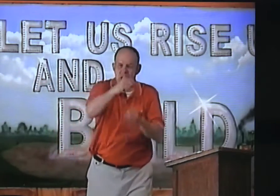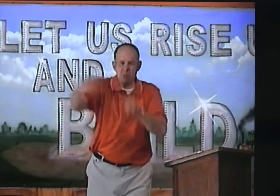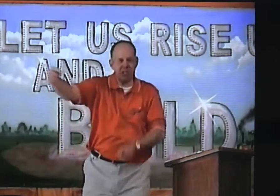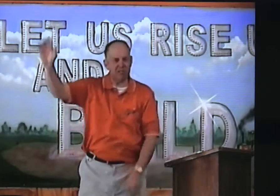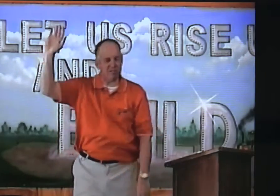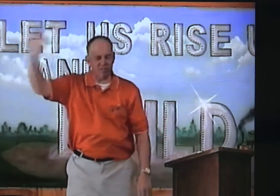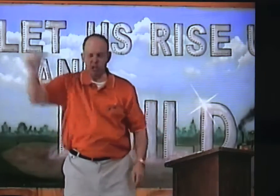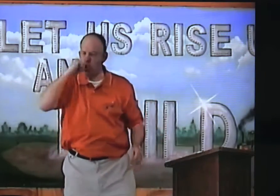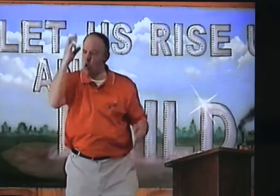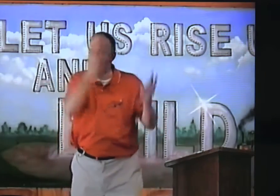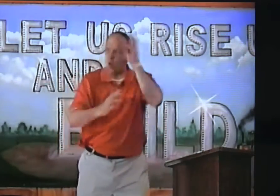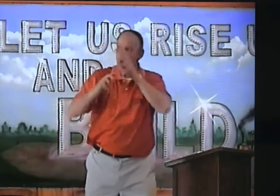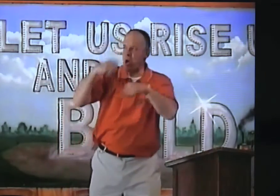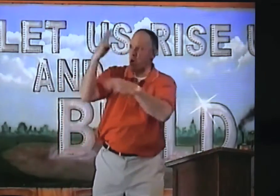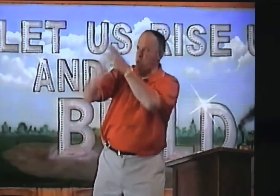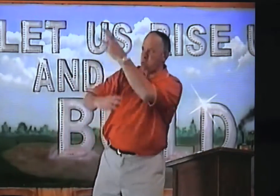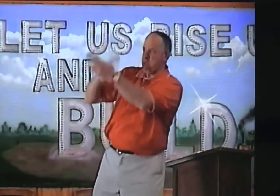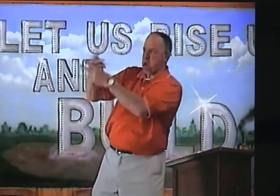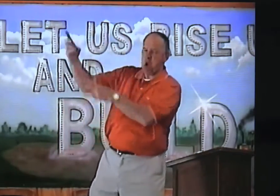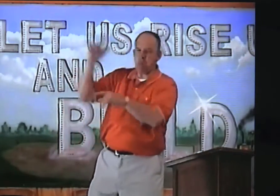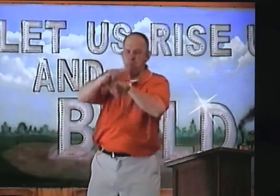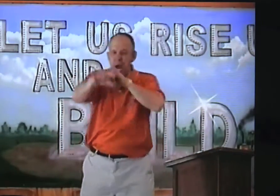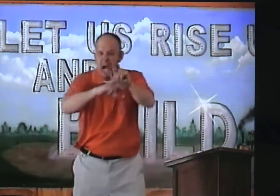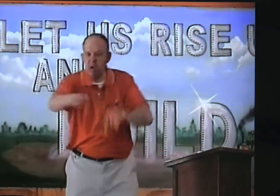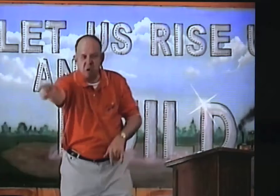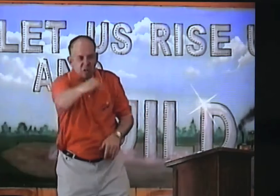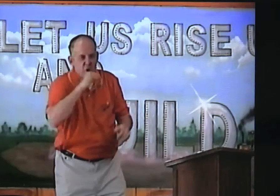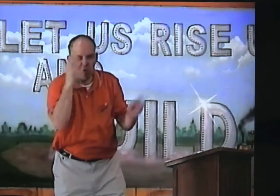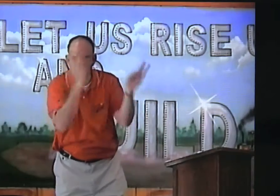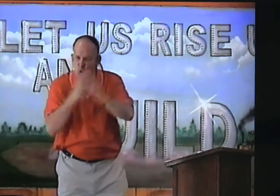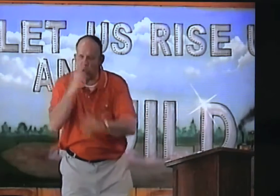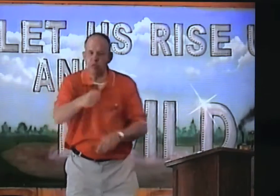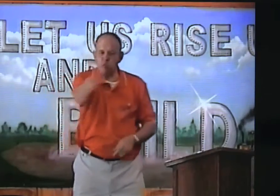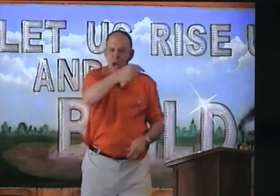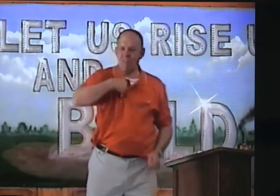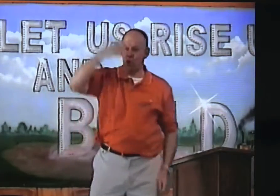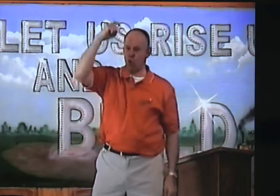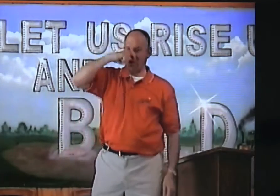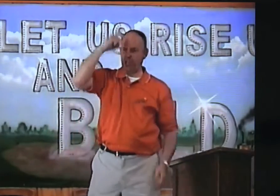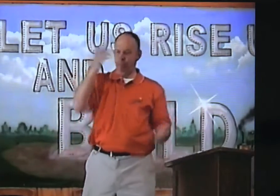Don't worry about the worldly friend knocking on you and troubling on you.